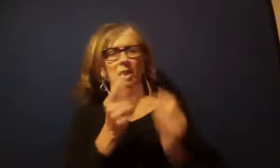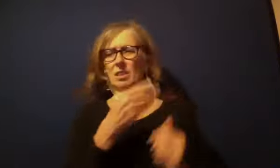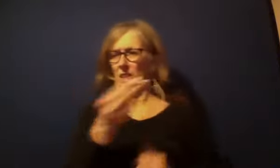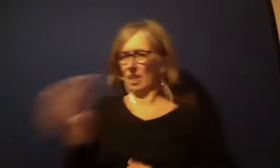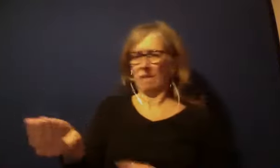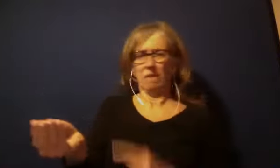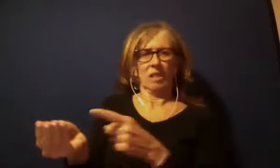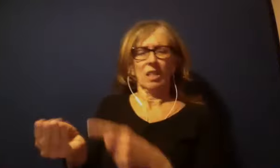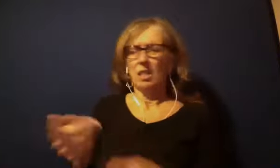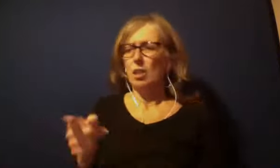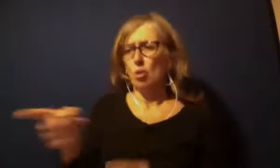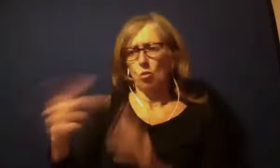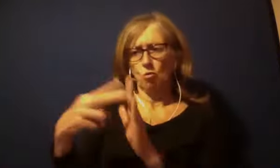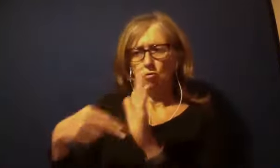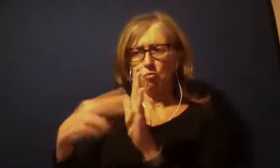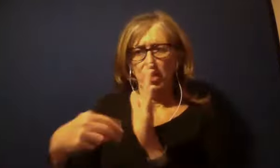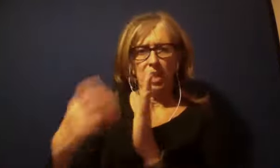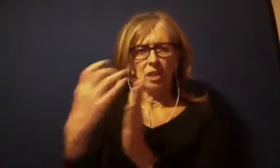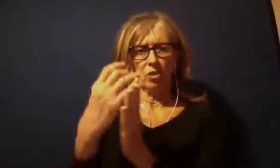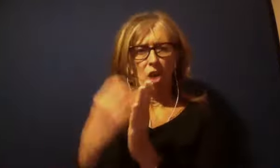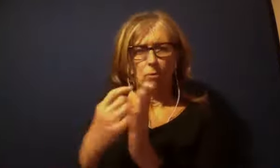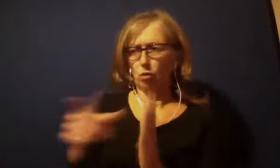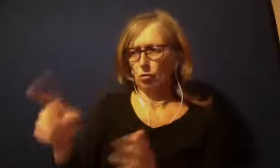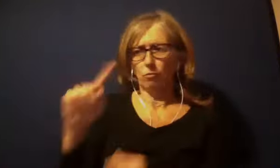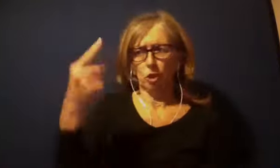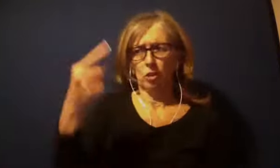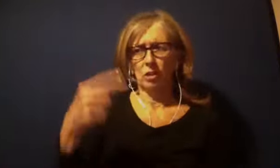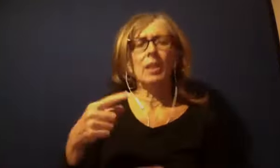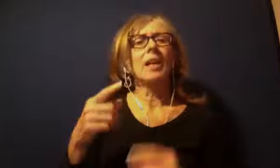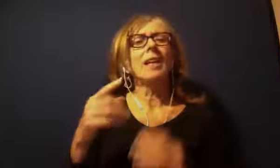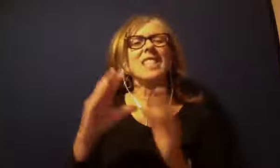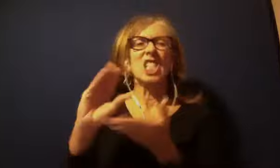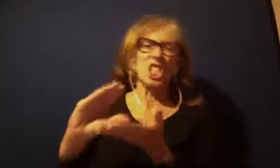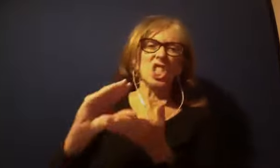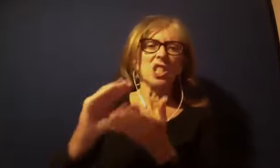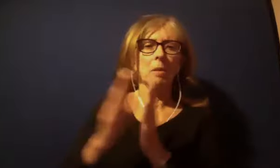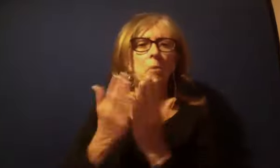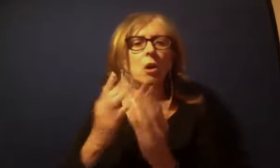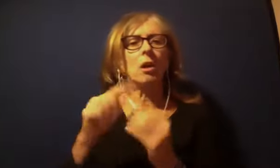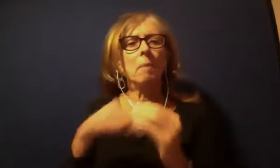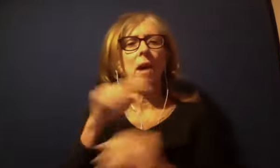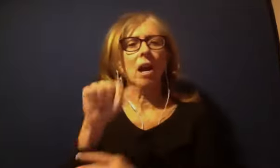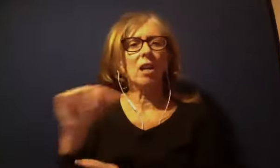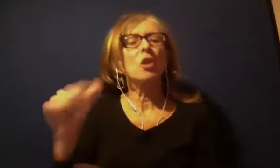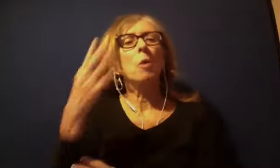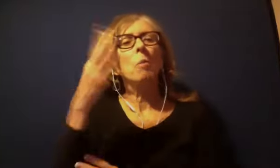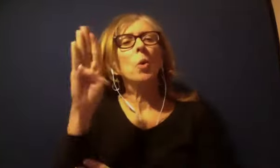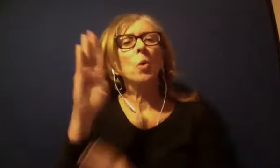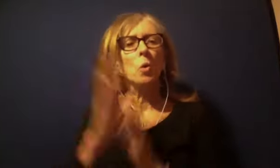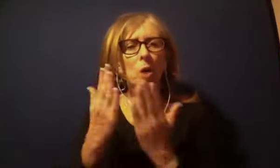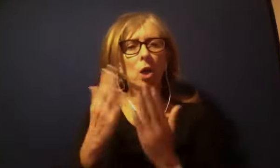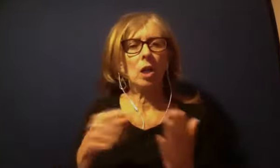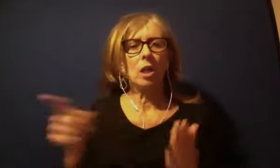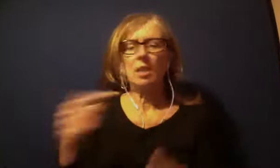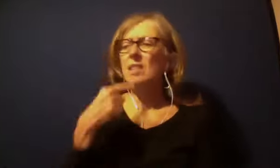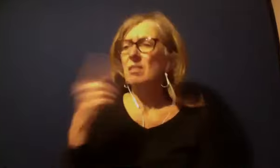read this chapter in this book. It was a big book of Alcoholics Anonymous, and it's a big blue book. And they said, read the chapter to